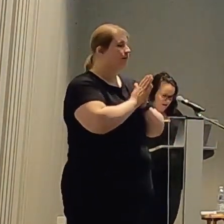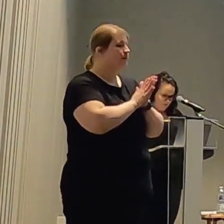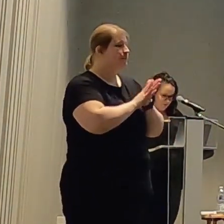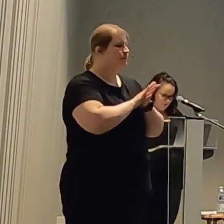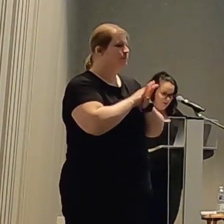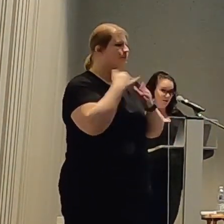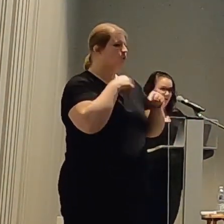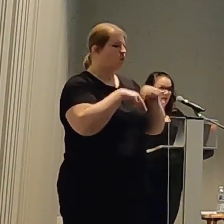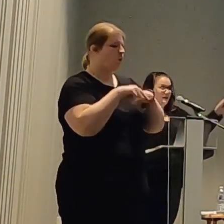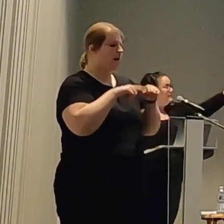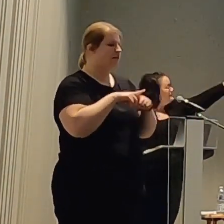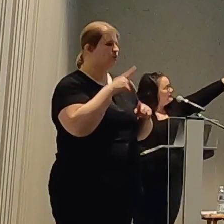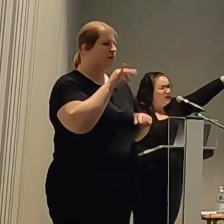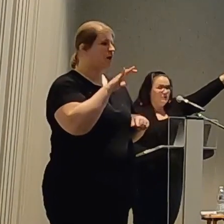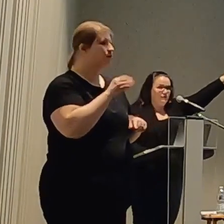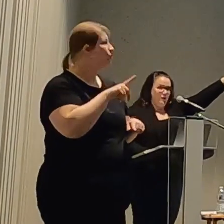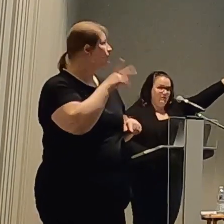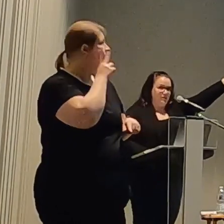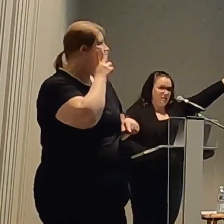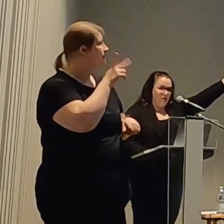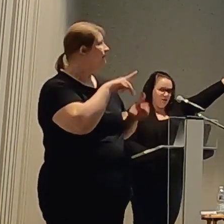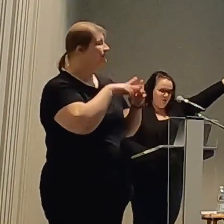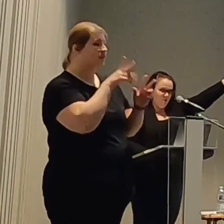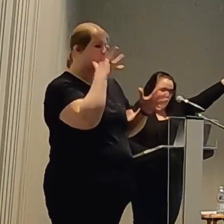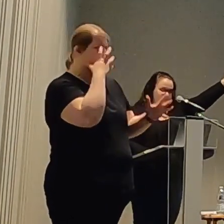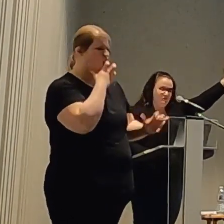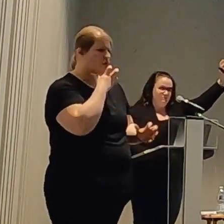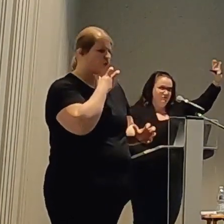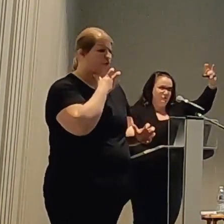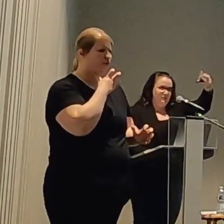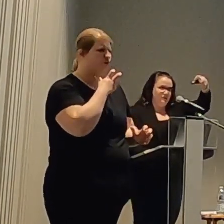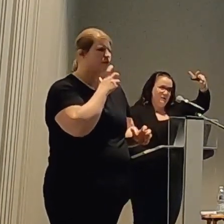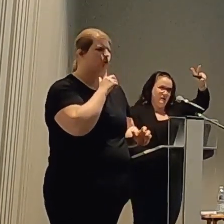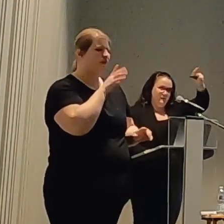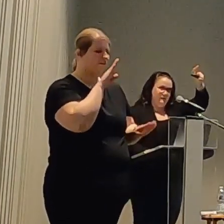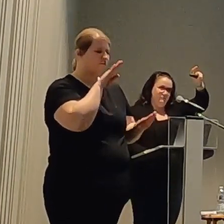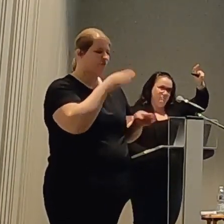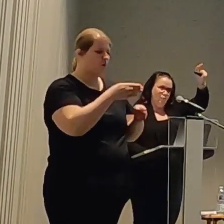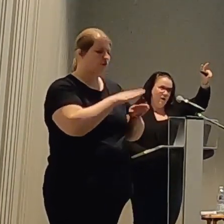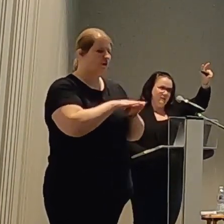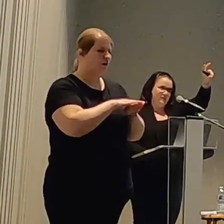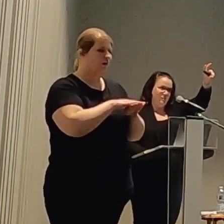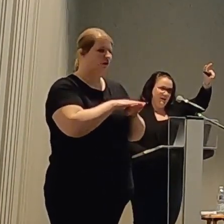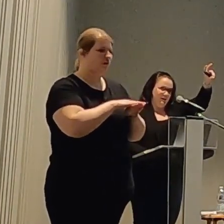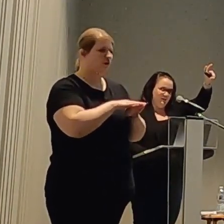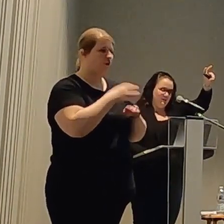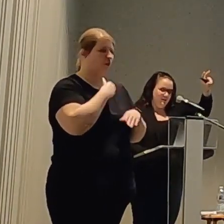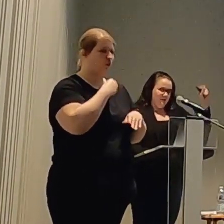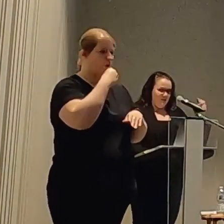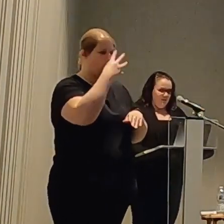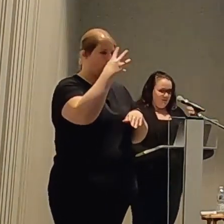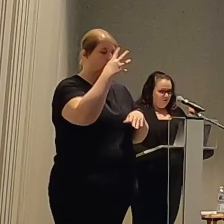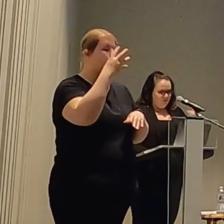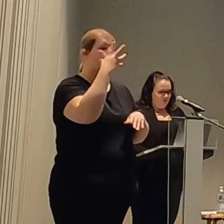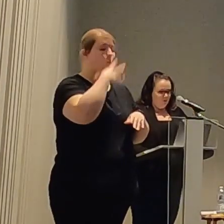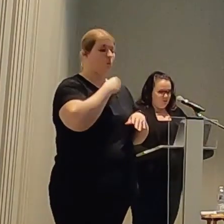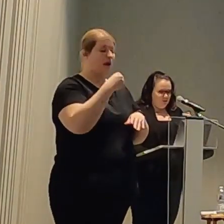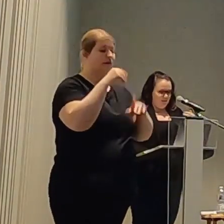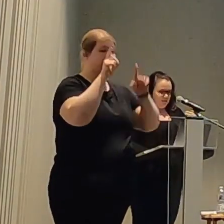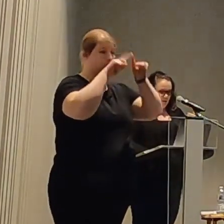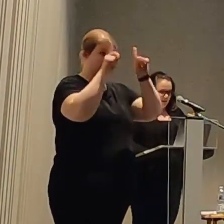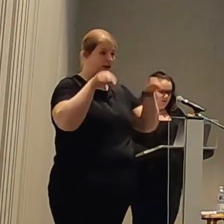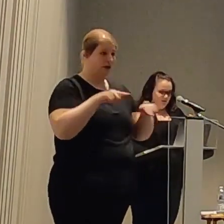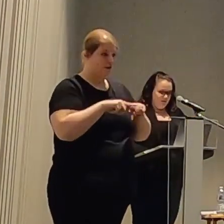back to Picasso's really quickly, you see how it's very dark, and you're almost focused on the white square. So